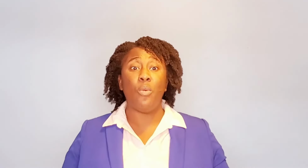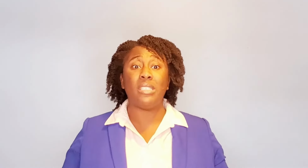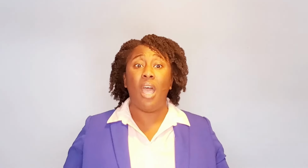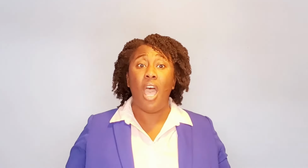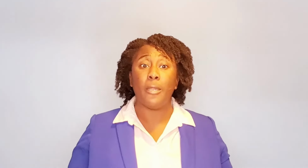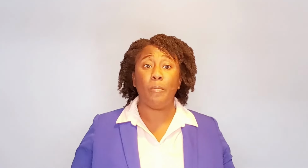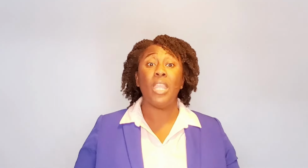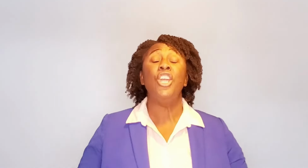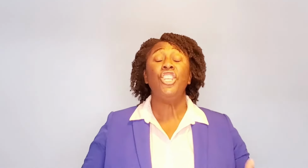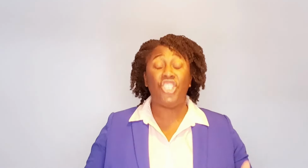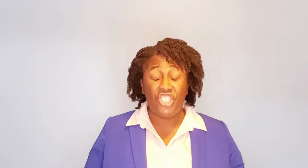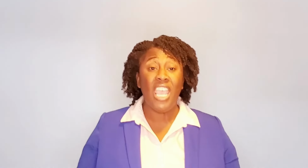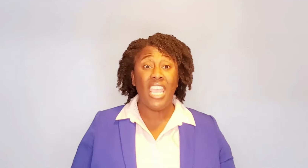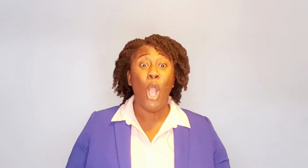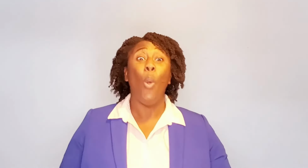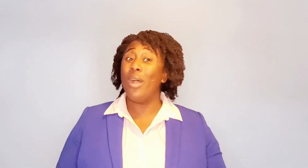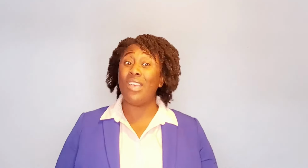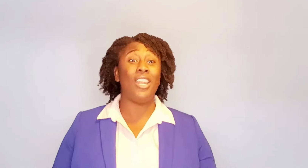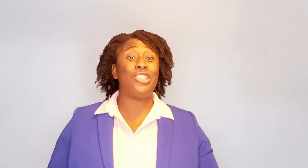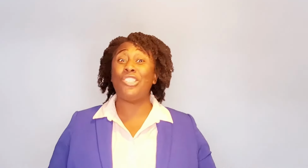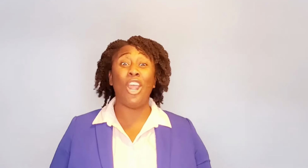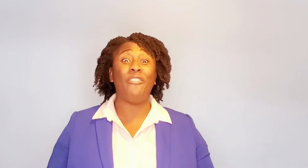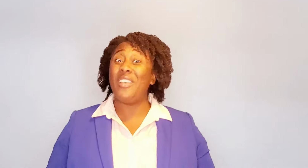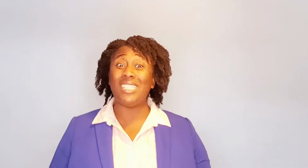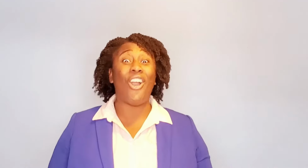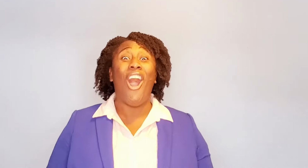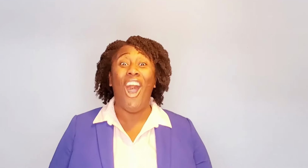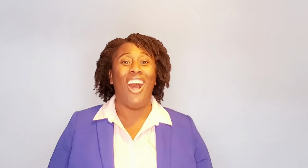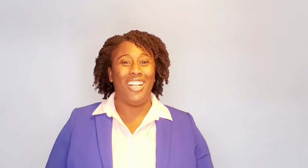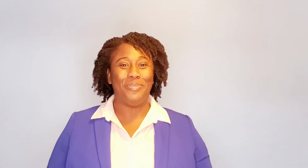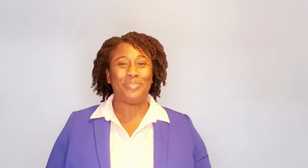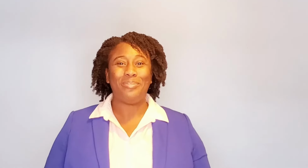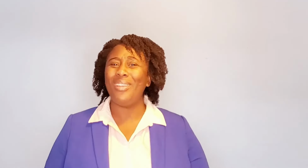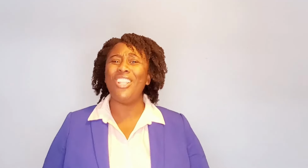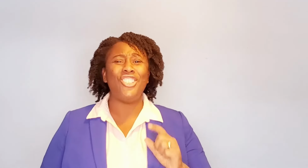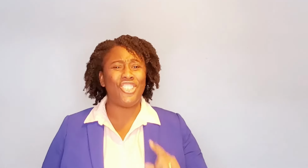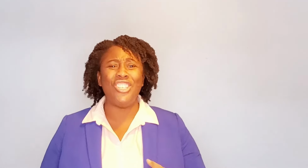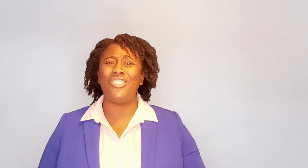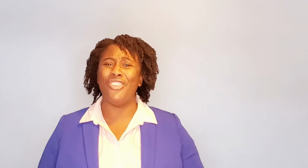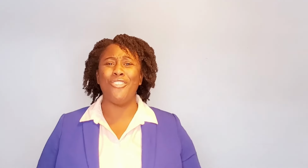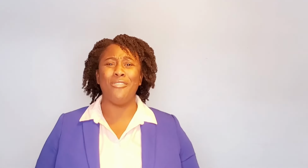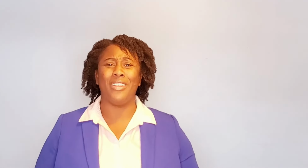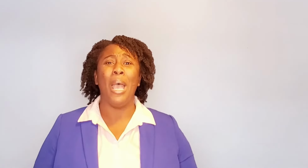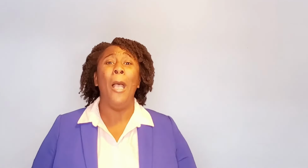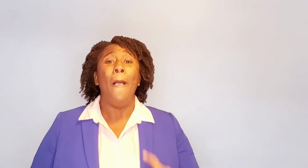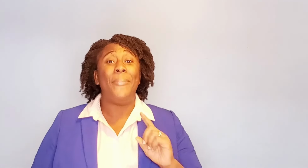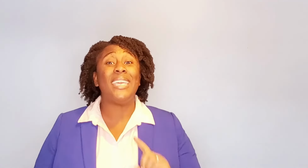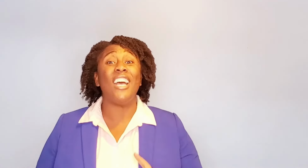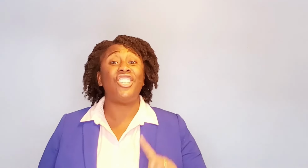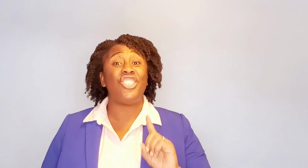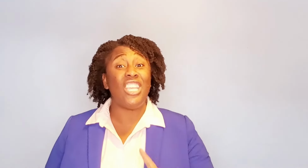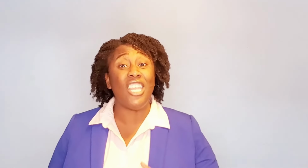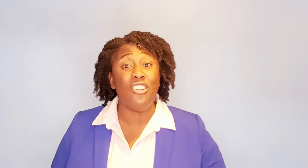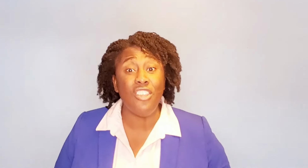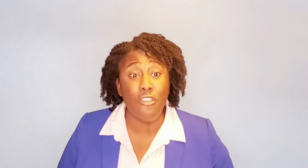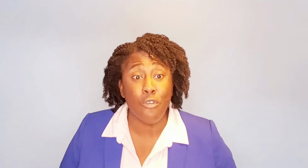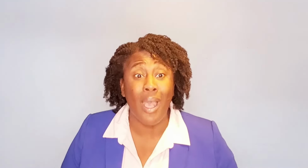that she was on. She was on a service call. she served, because she knew